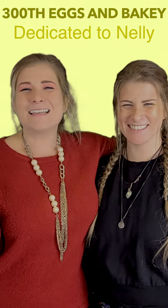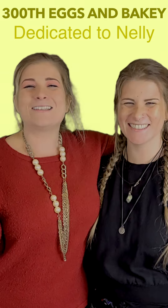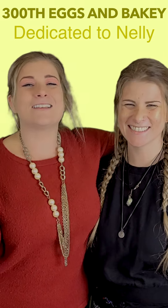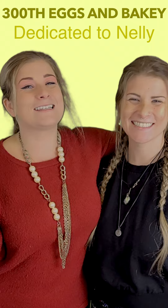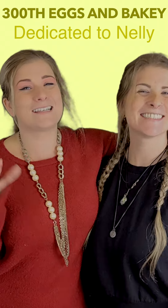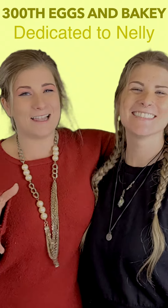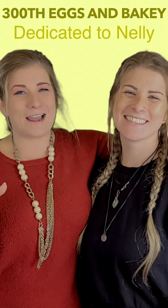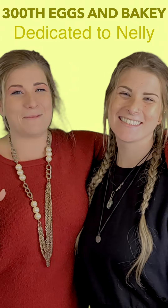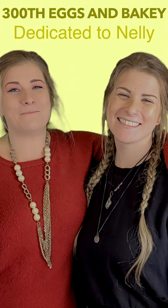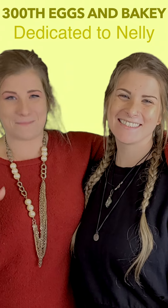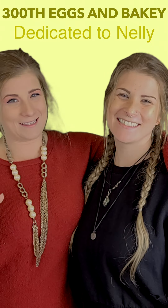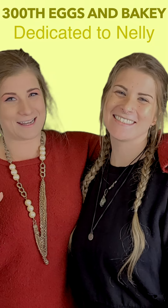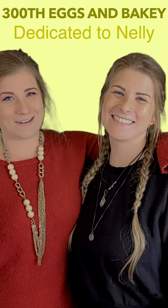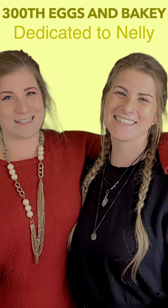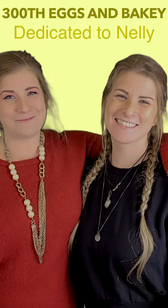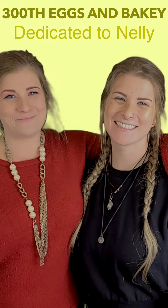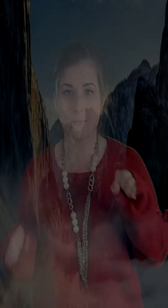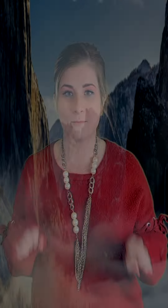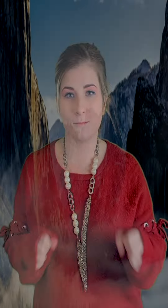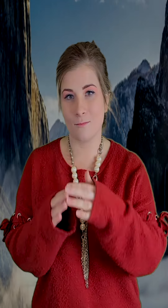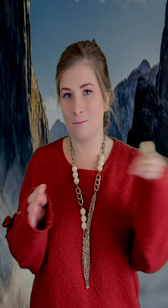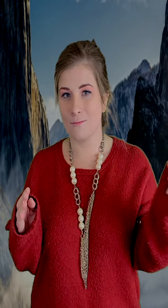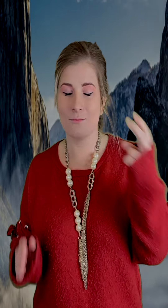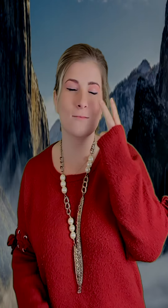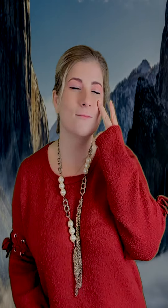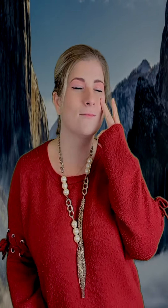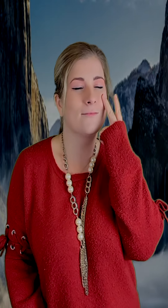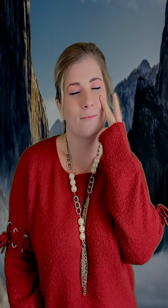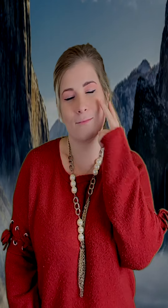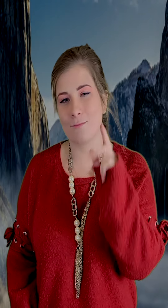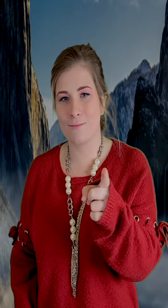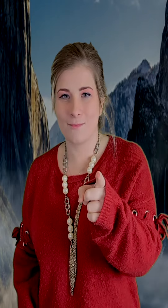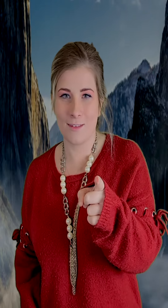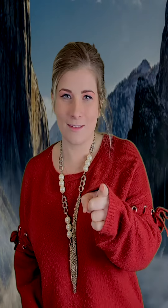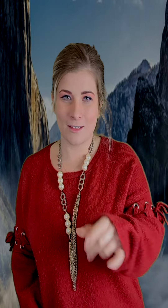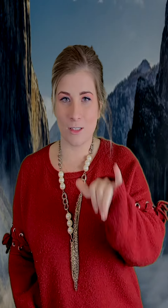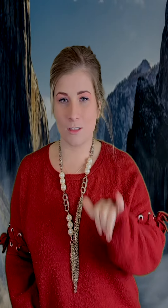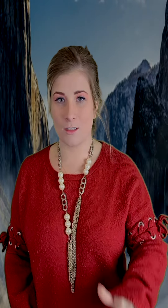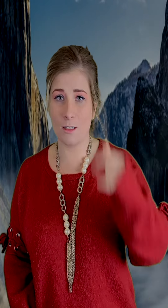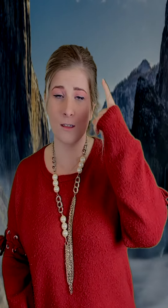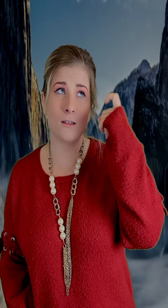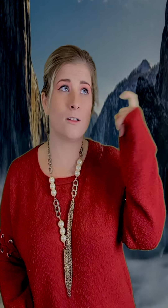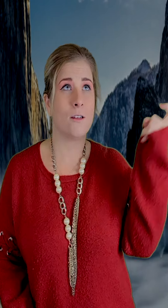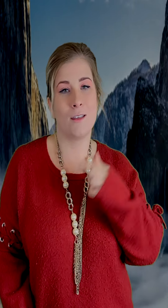this is The Climb by Miley Cyrus. I can almost see it, that dream